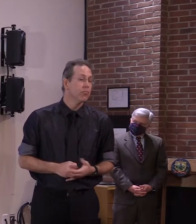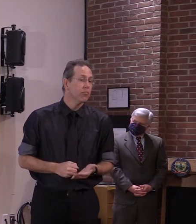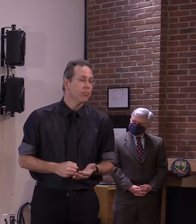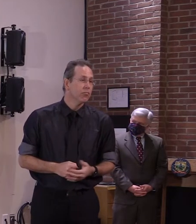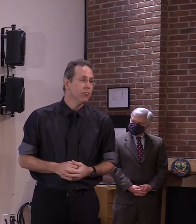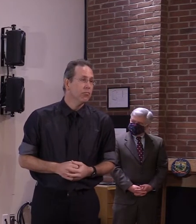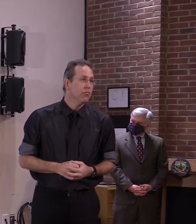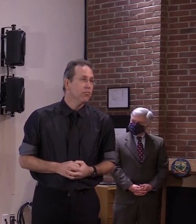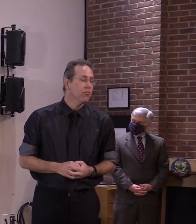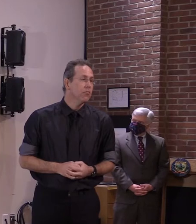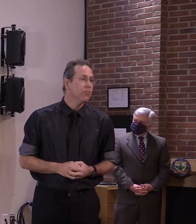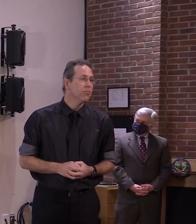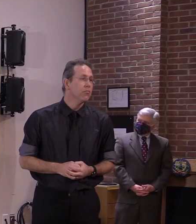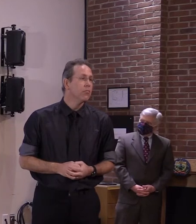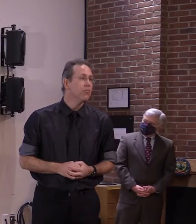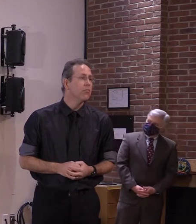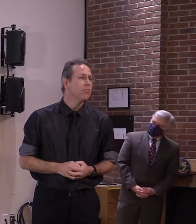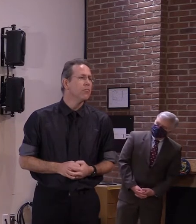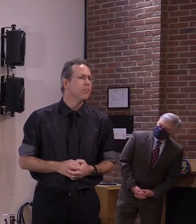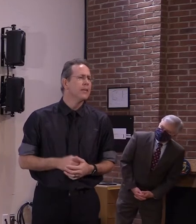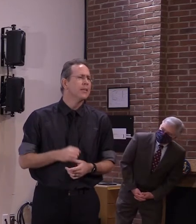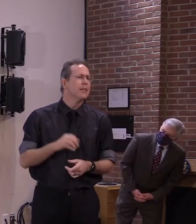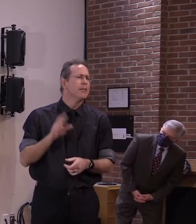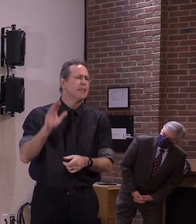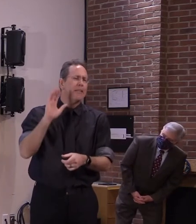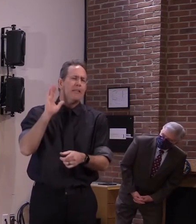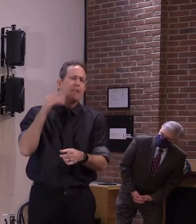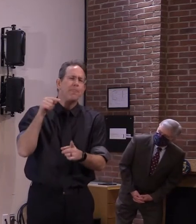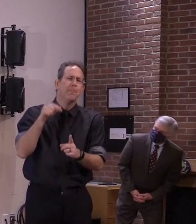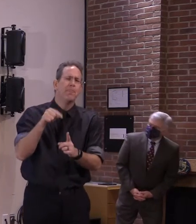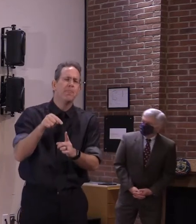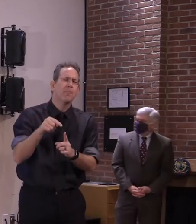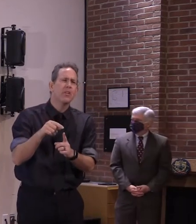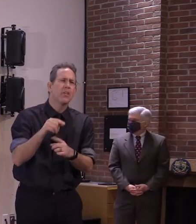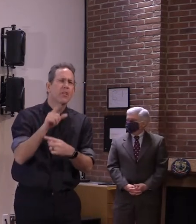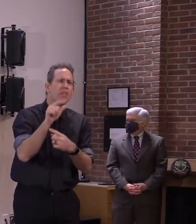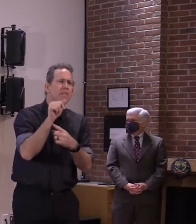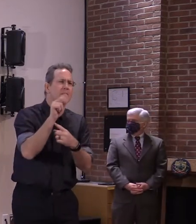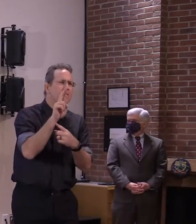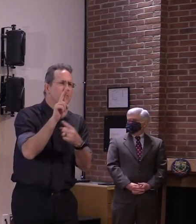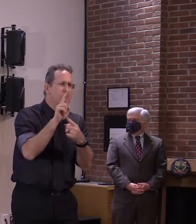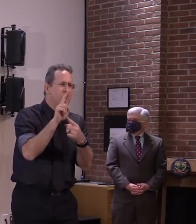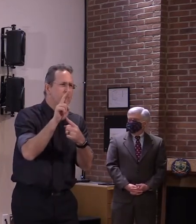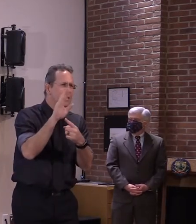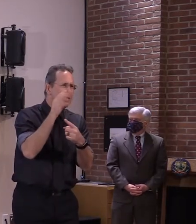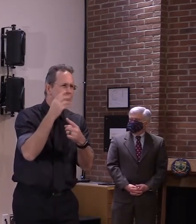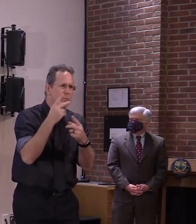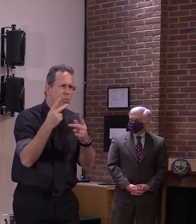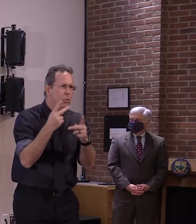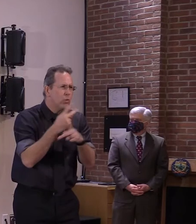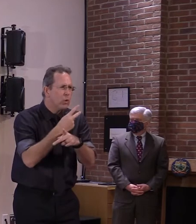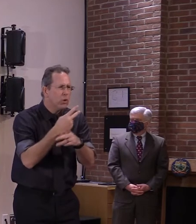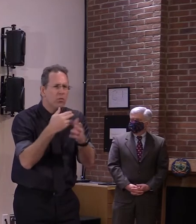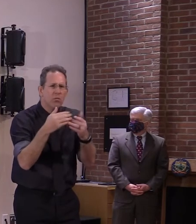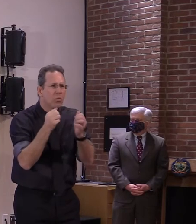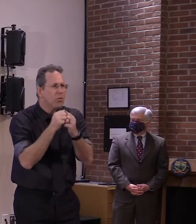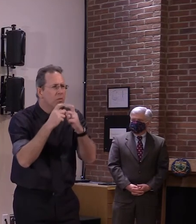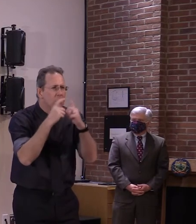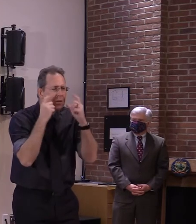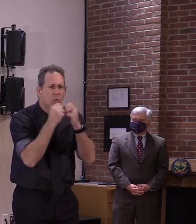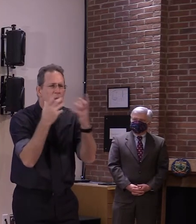think that the flu would be um you know would be much higher even with the precautionary measures we've been taking for